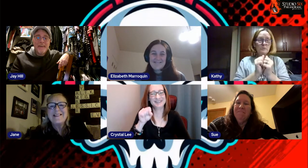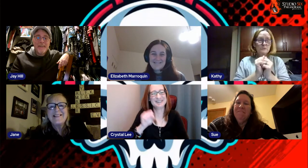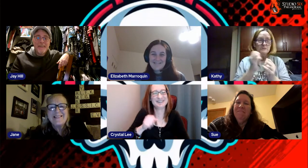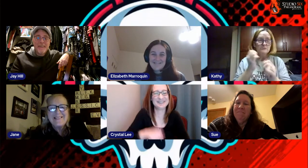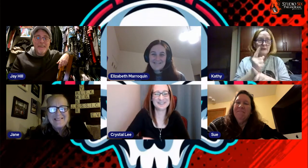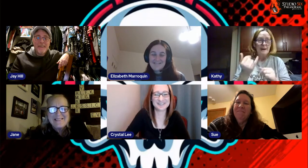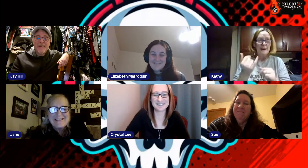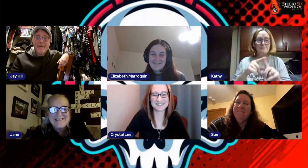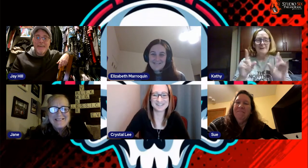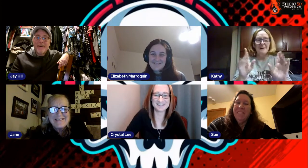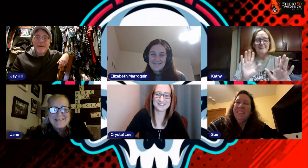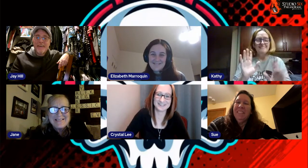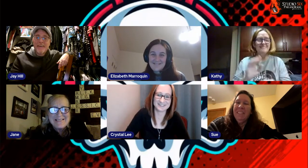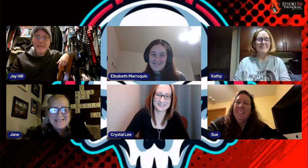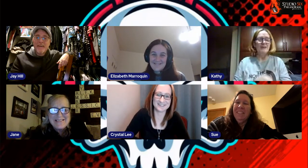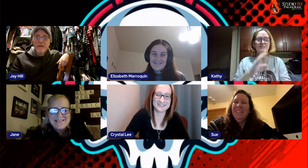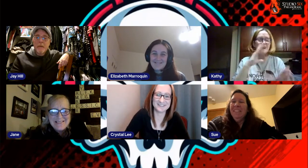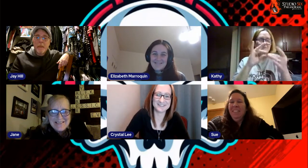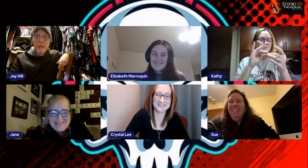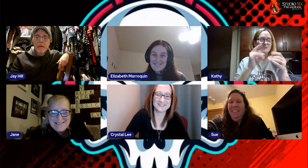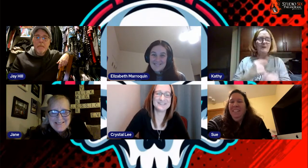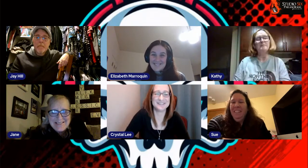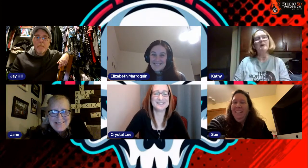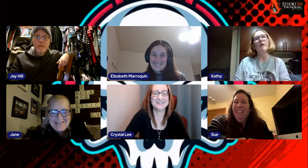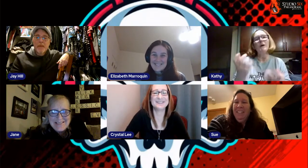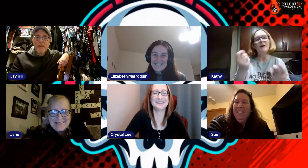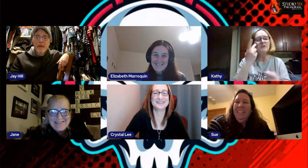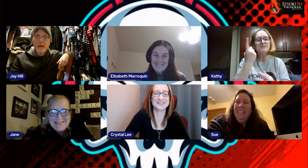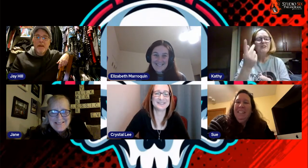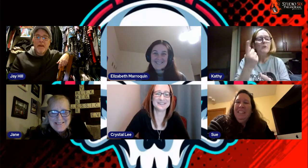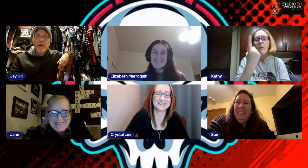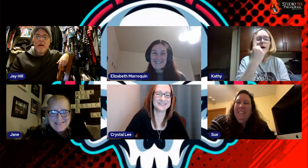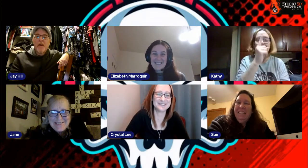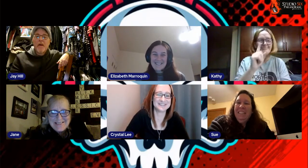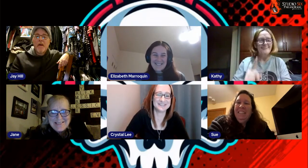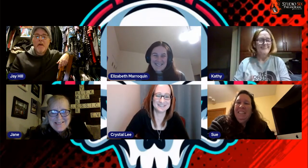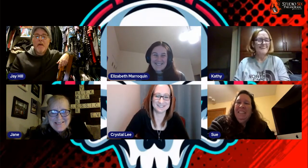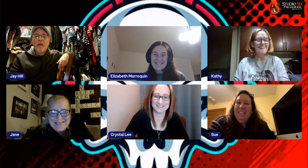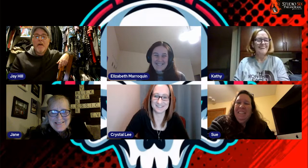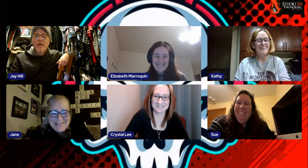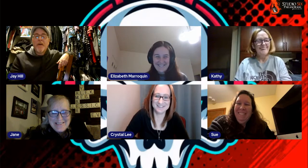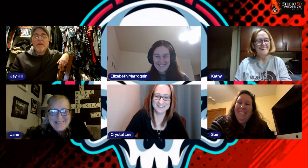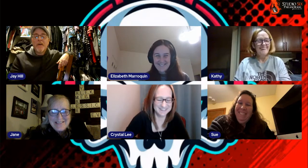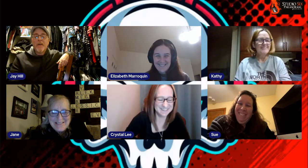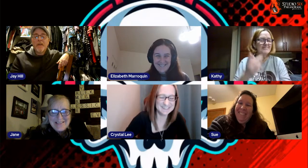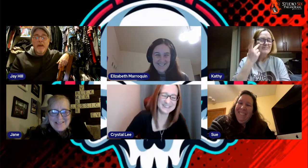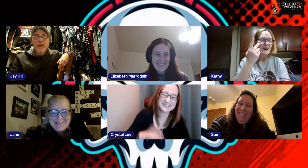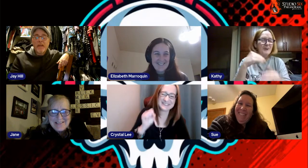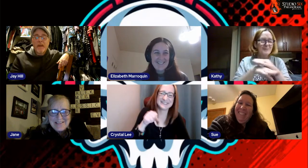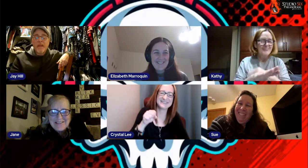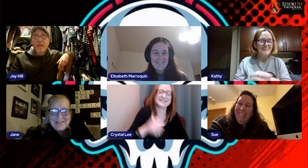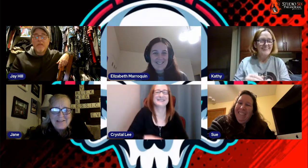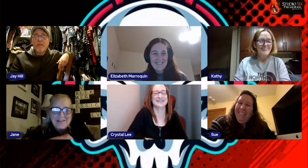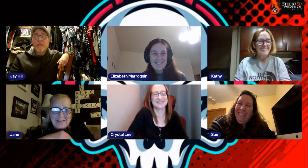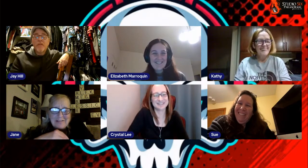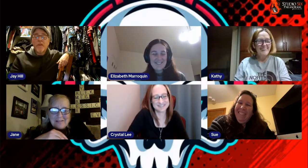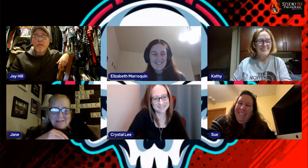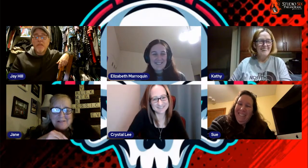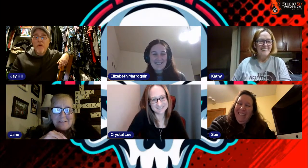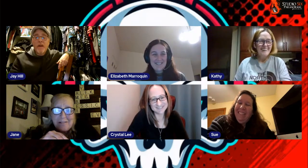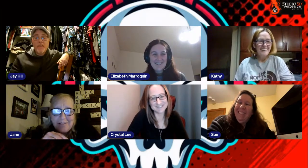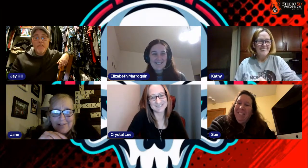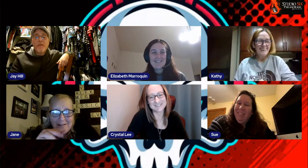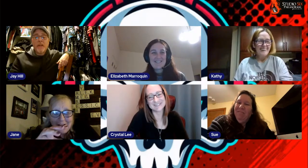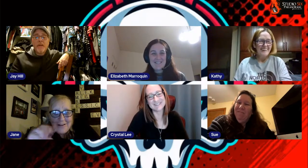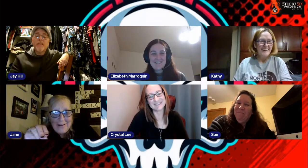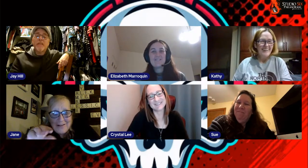work with Crystal right now, but it's just like she tells me stories. I'm like, oh, my gosh, she won. Well, Katie, there's a reason